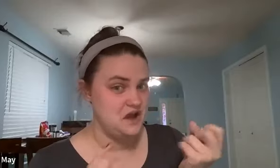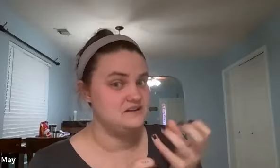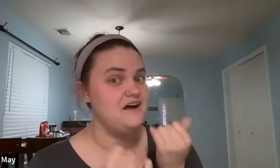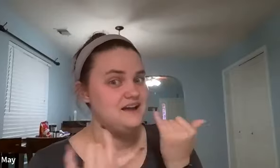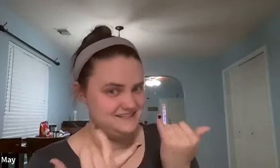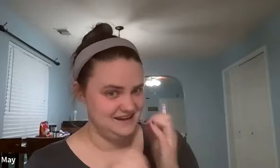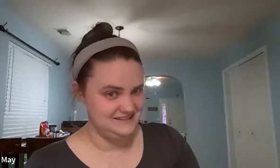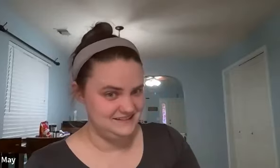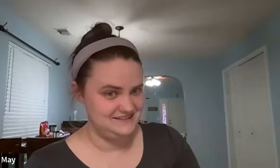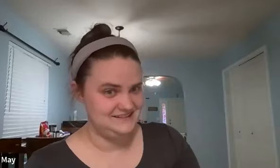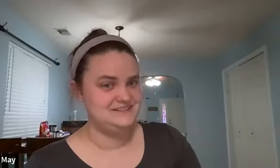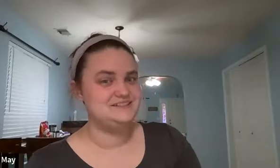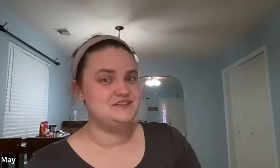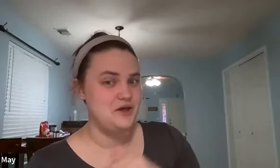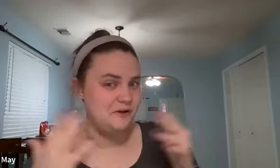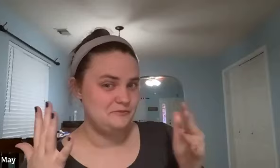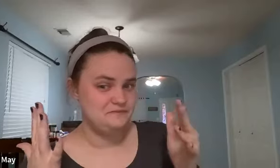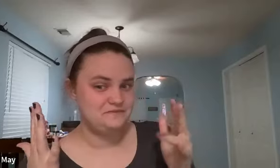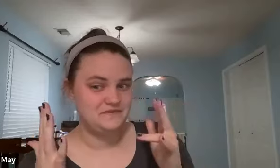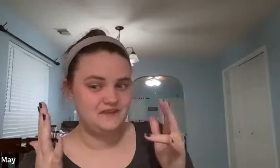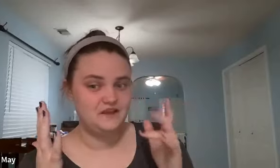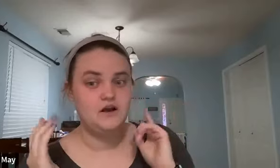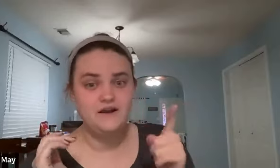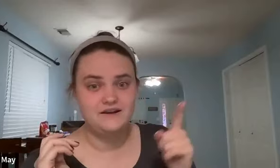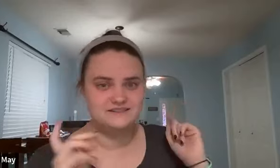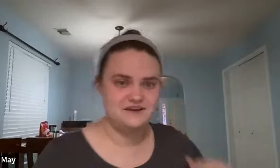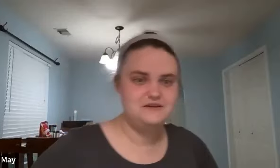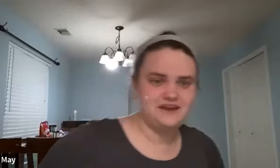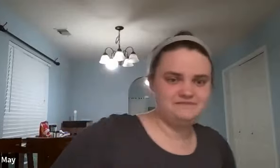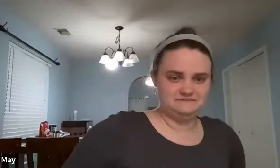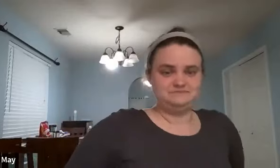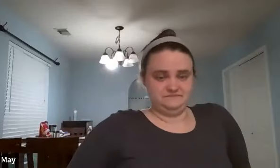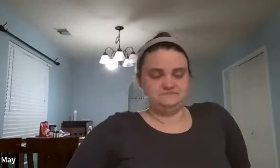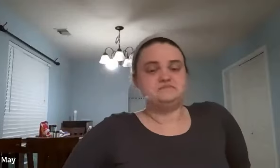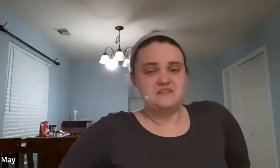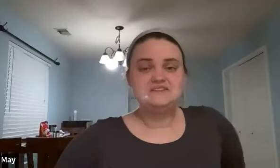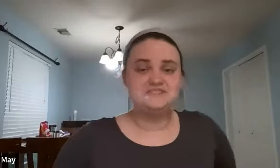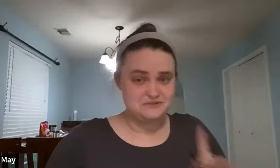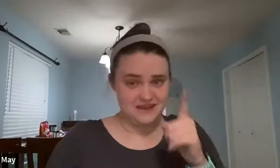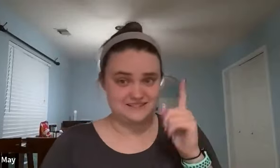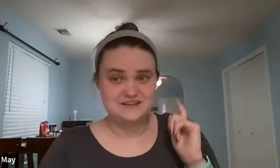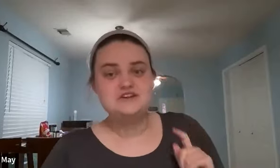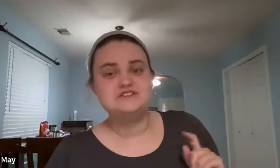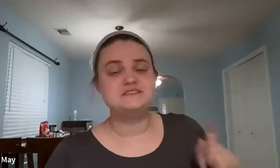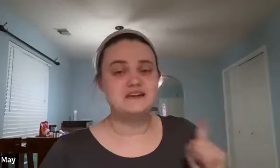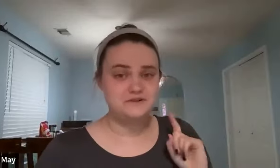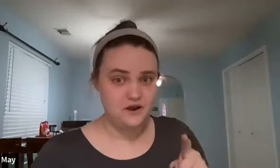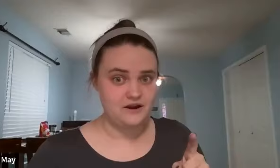gotten a lot tonight. So cards. Okay. So yes. So the sign for